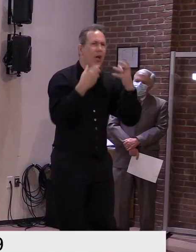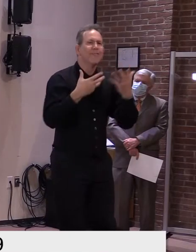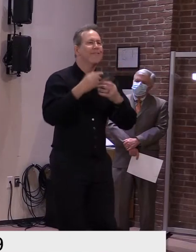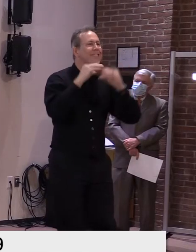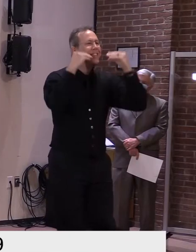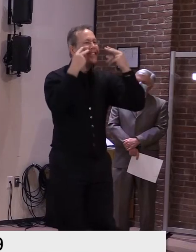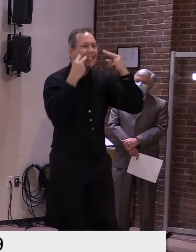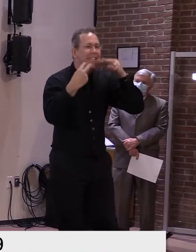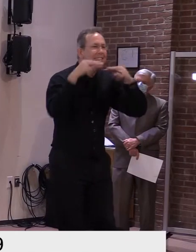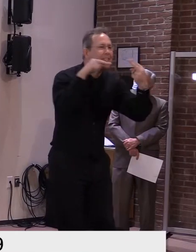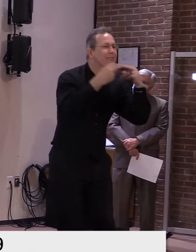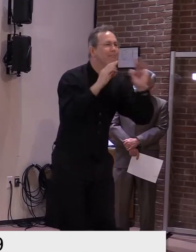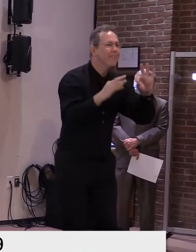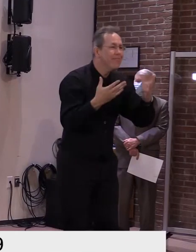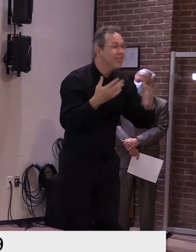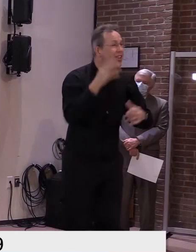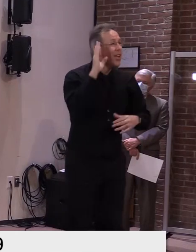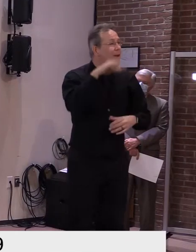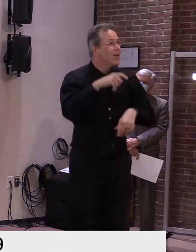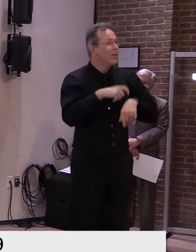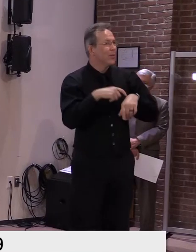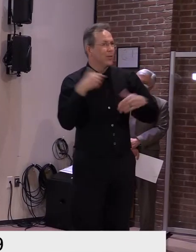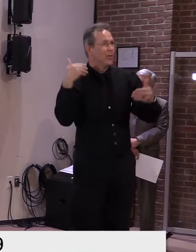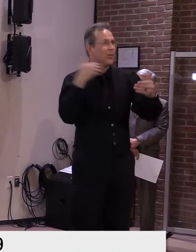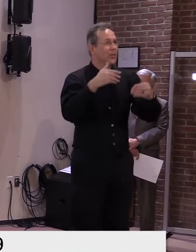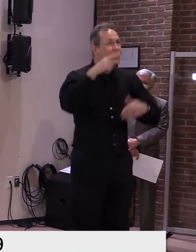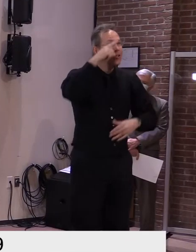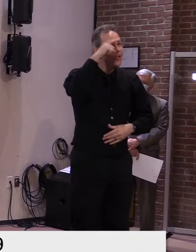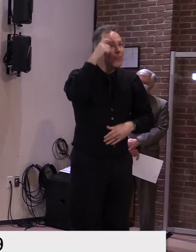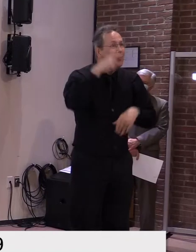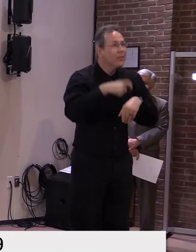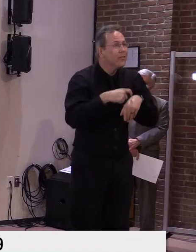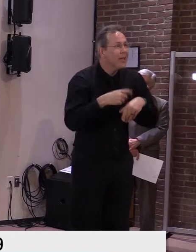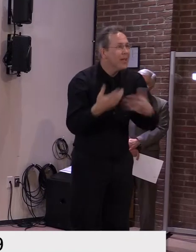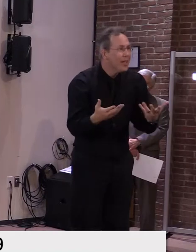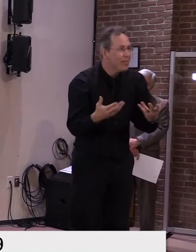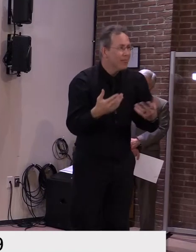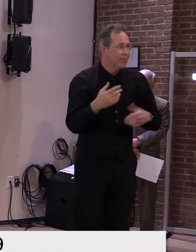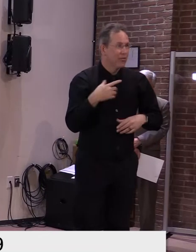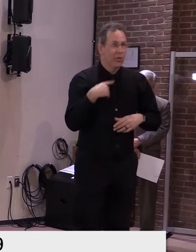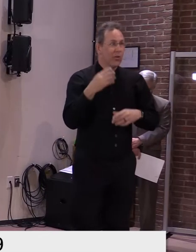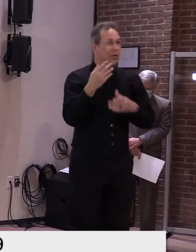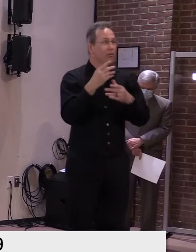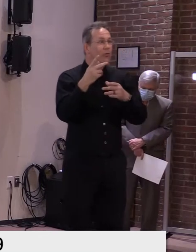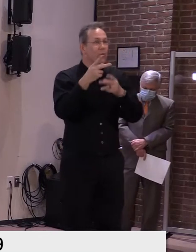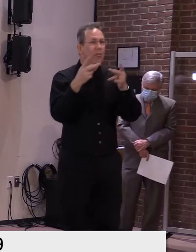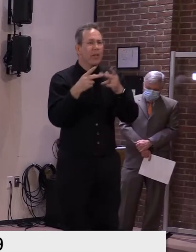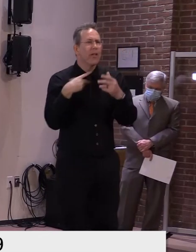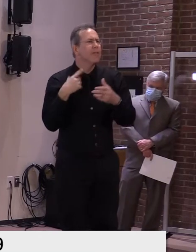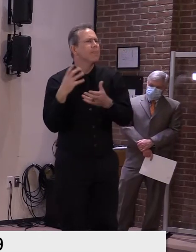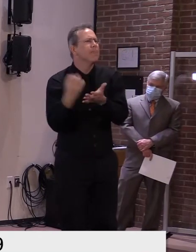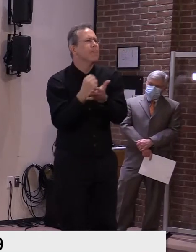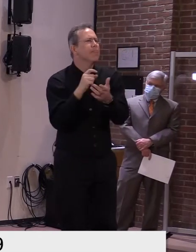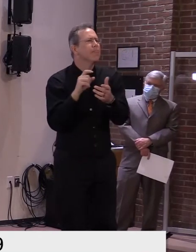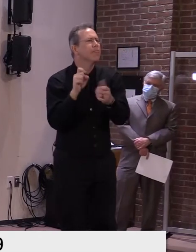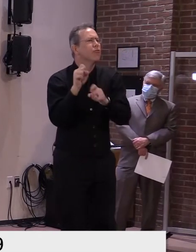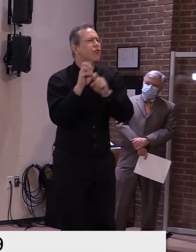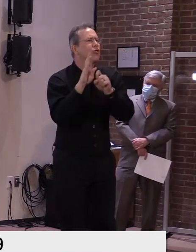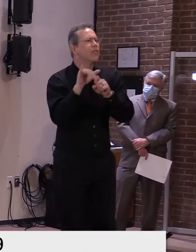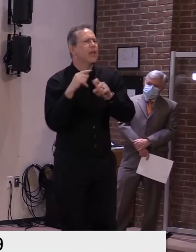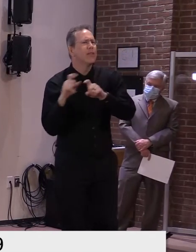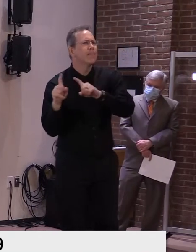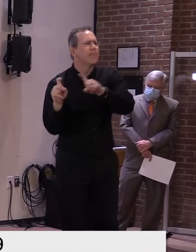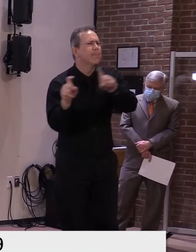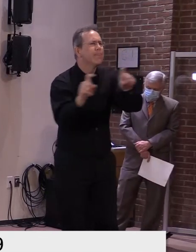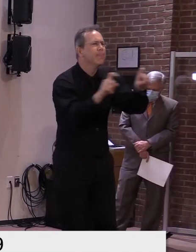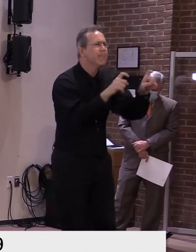be upon us, I'd like to mention two open surveys to collect input and information from around the state. Senator Sanders has a survey right